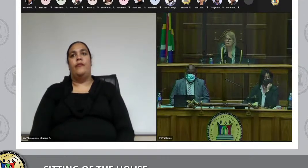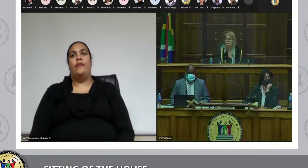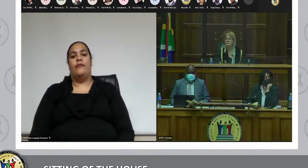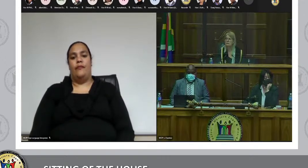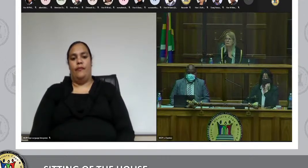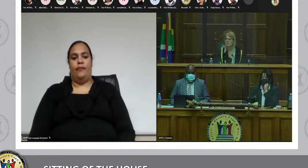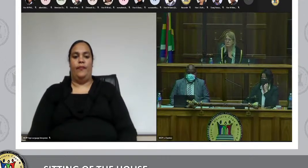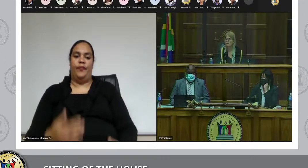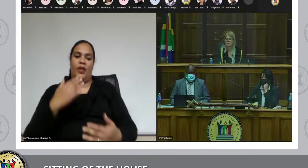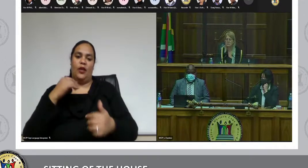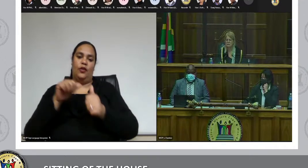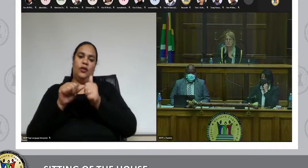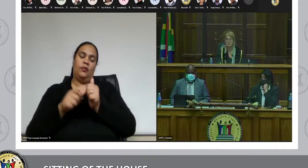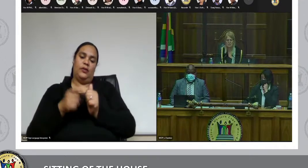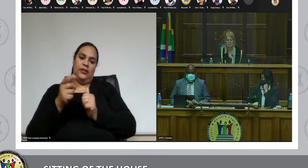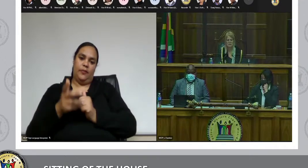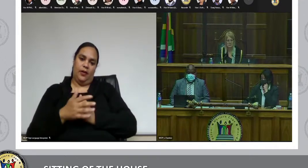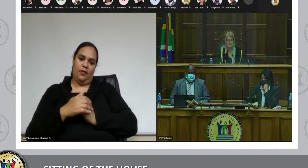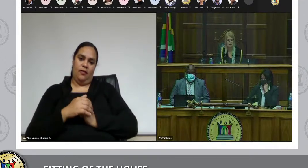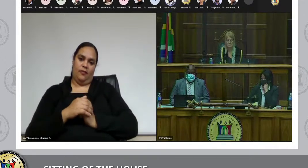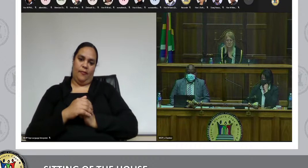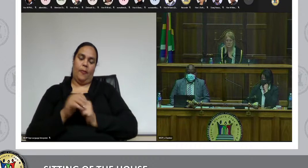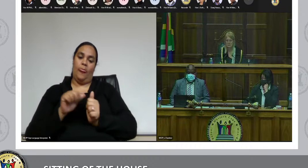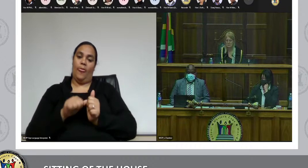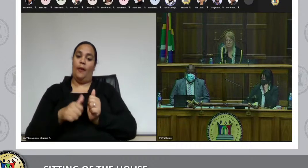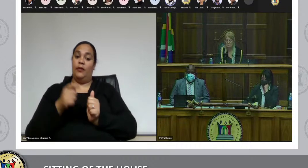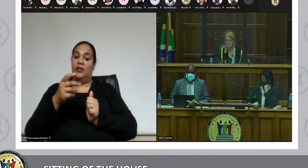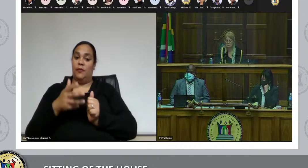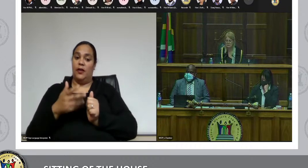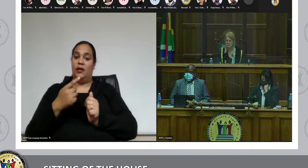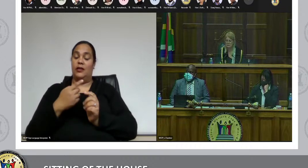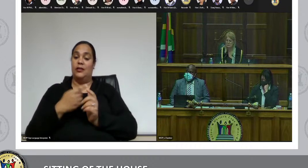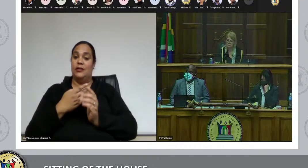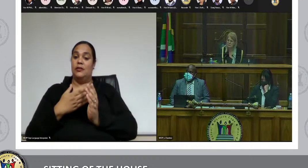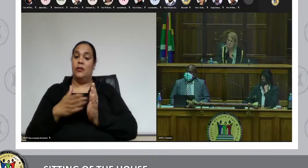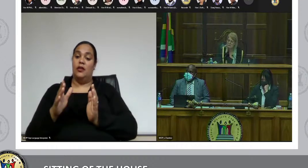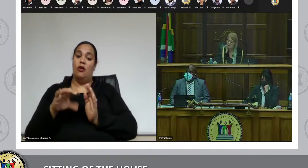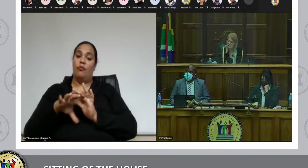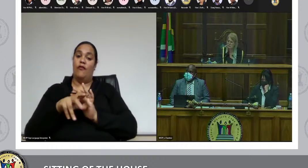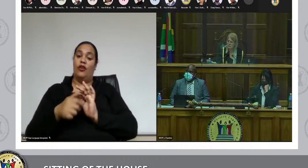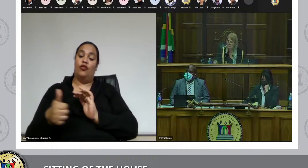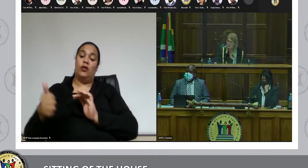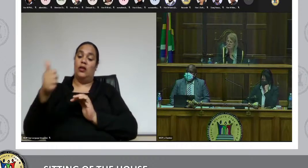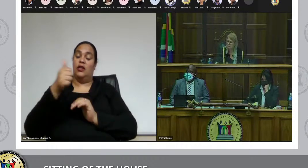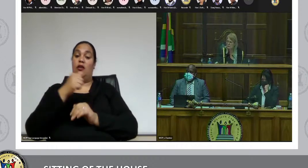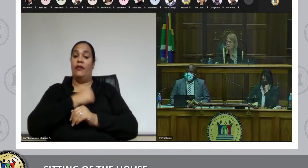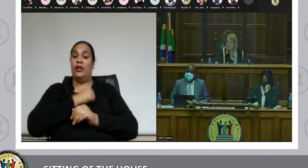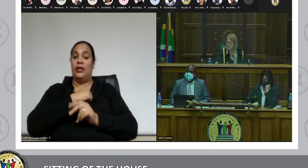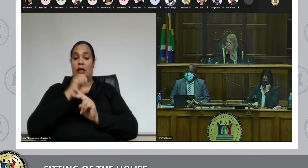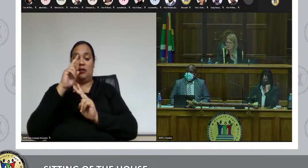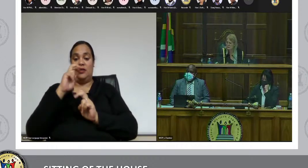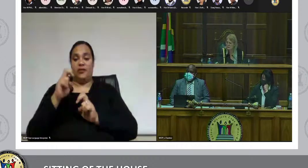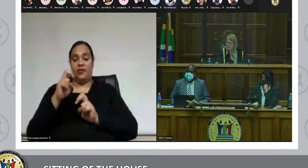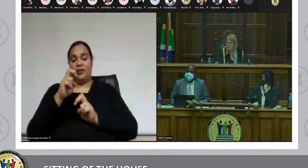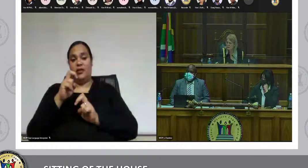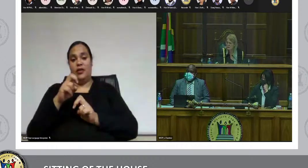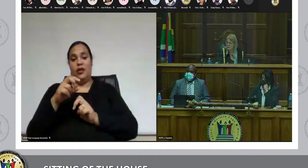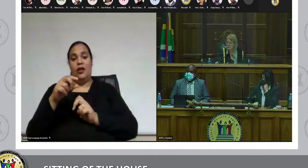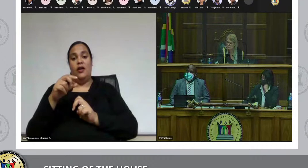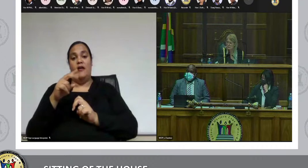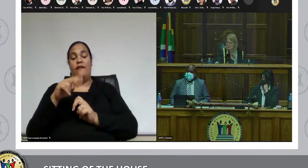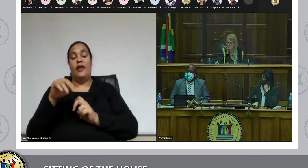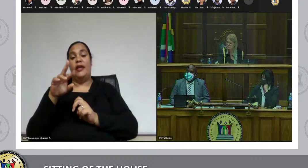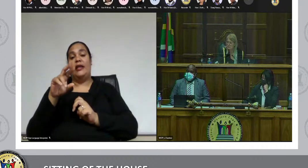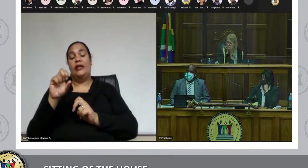Thank you, Deputy Speaker. Deputy Speaker, the dismissal of the Provincial Head of Detectives, Major General Jeremy Vieri, has